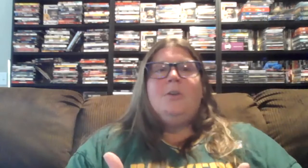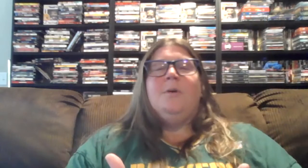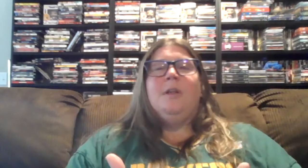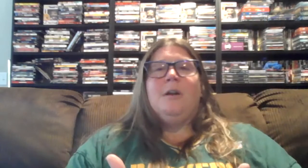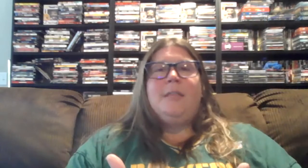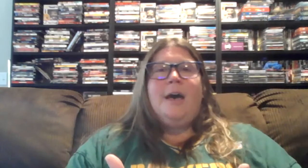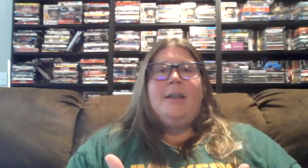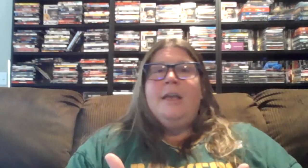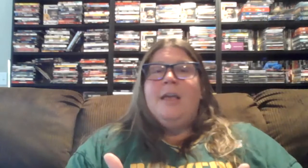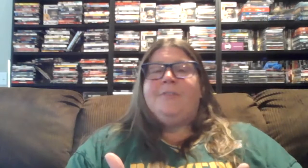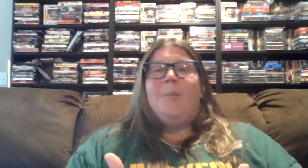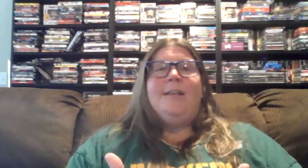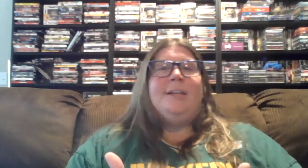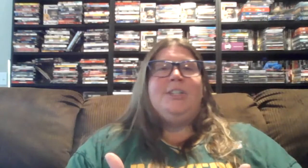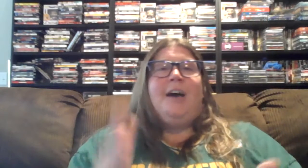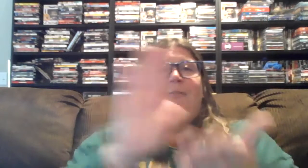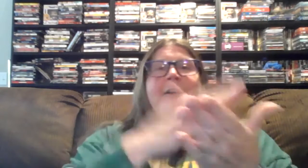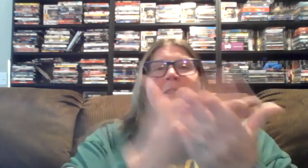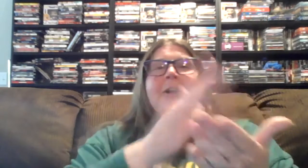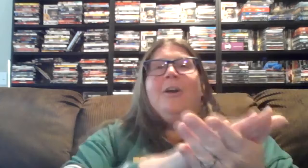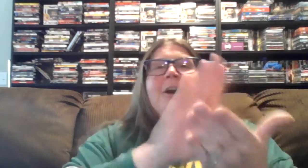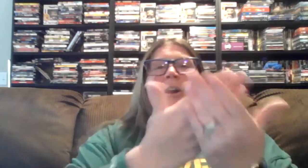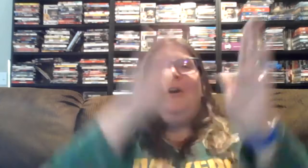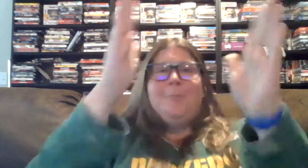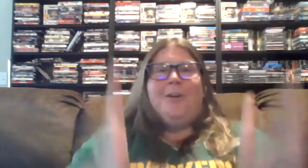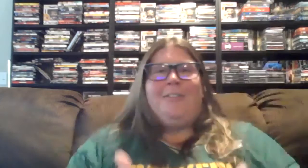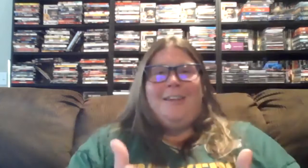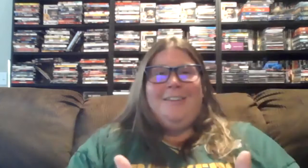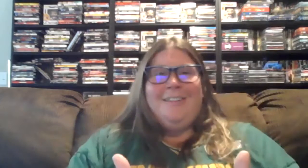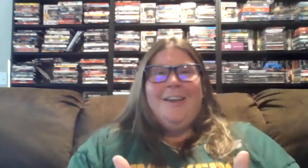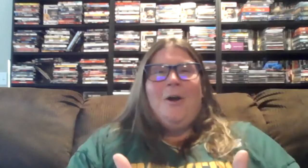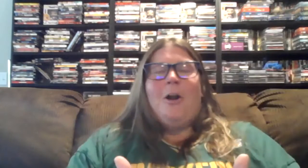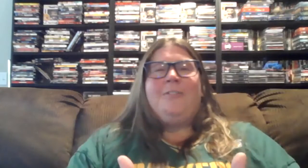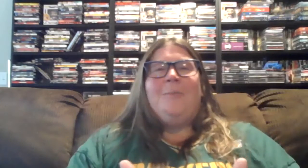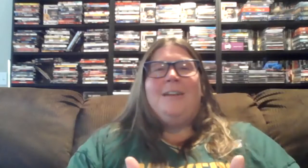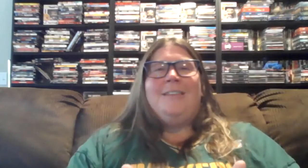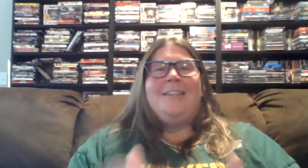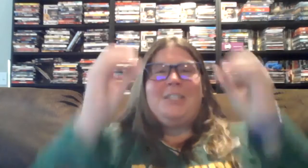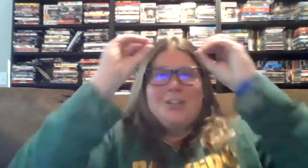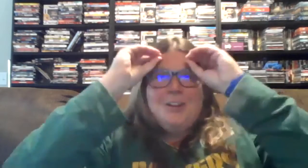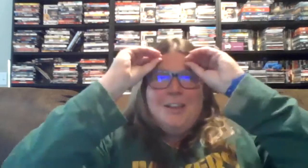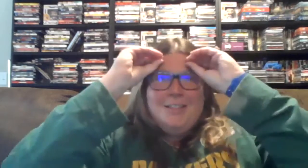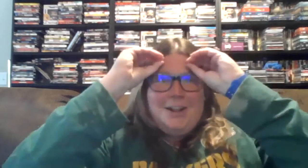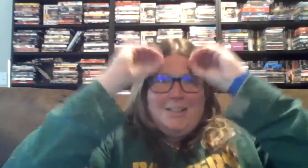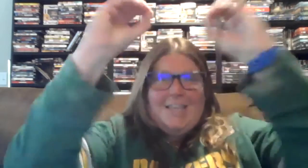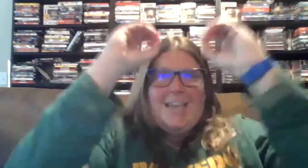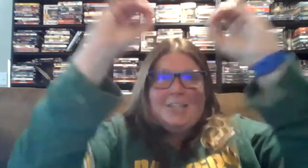will learn that if someone is a chef, they're a cook person. Or if someone is a teacher, they're a